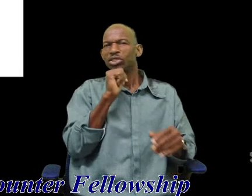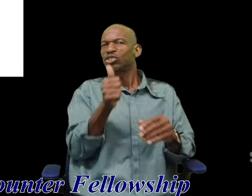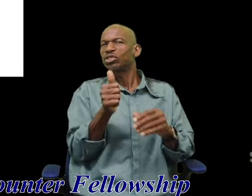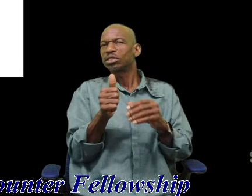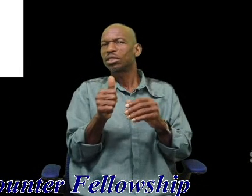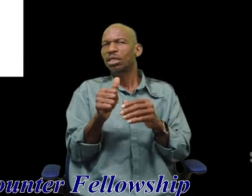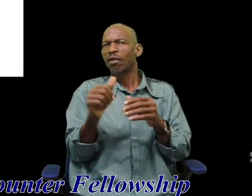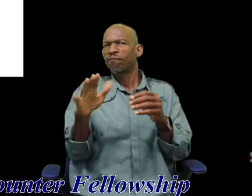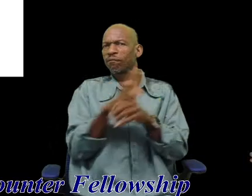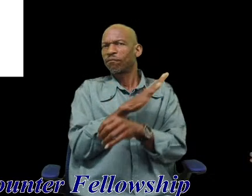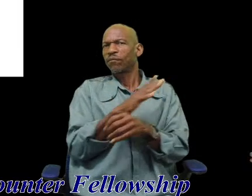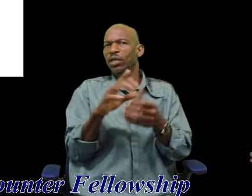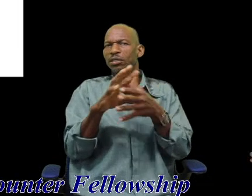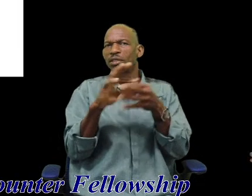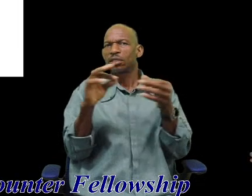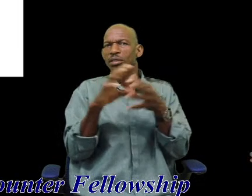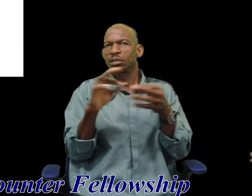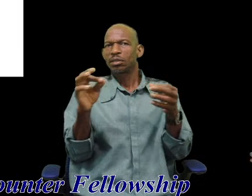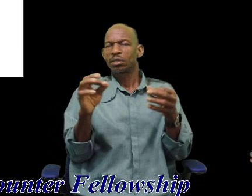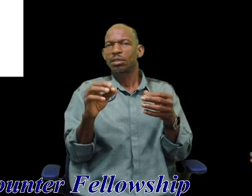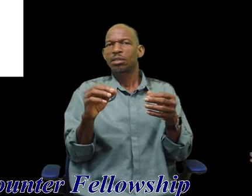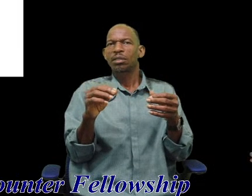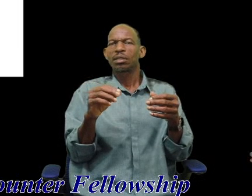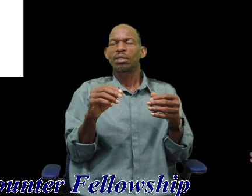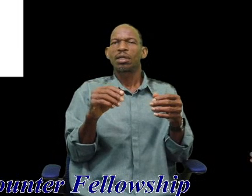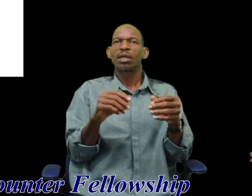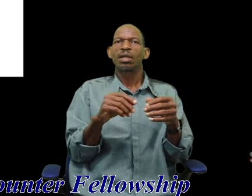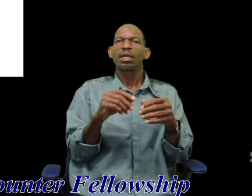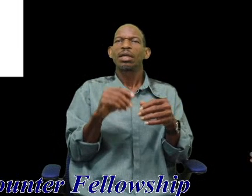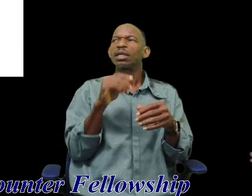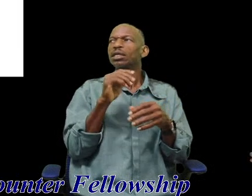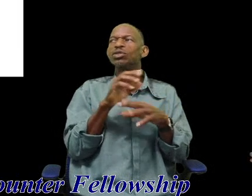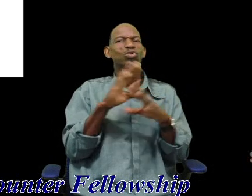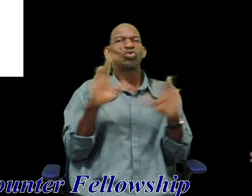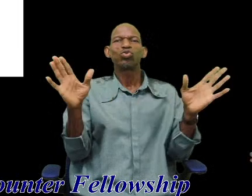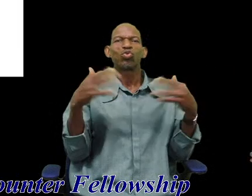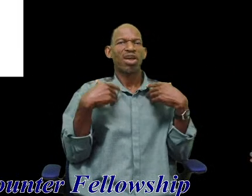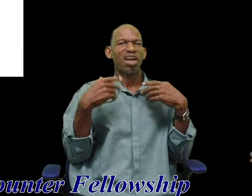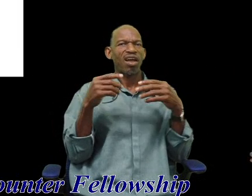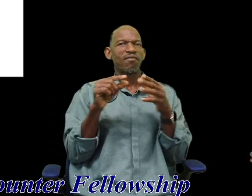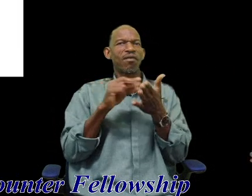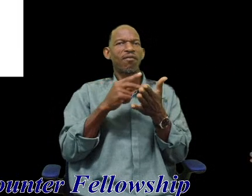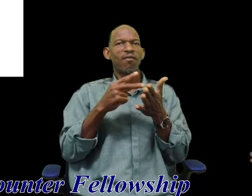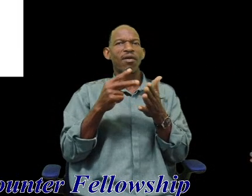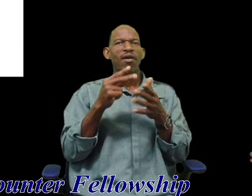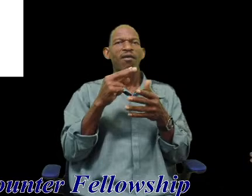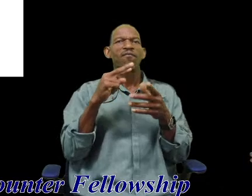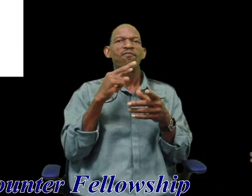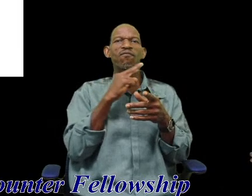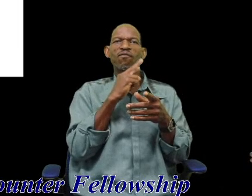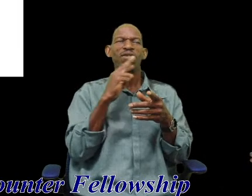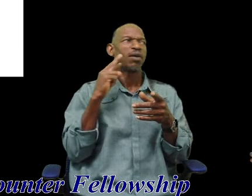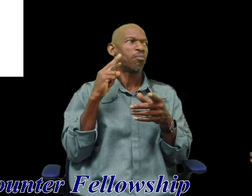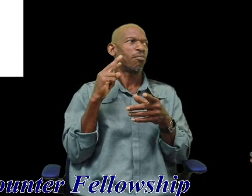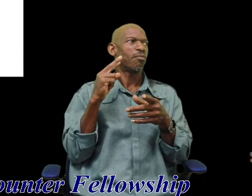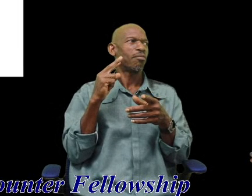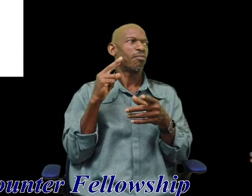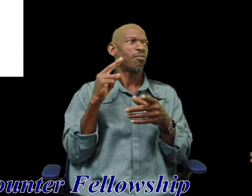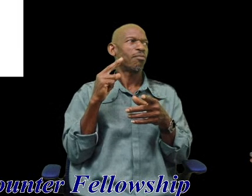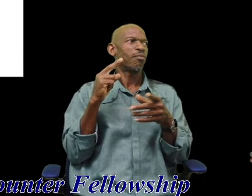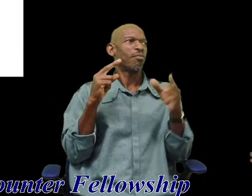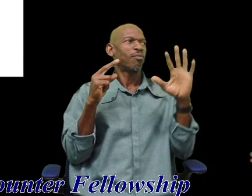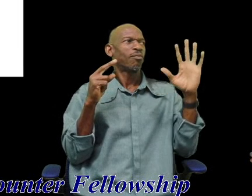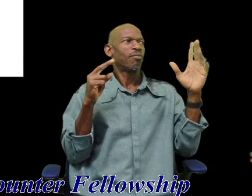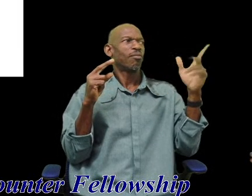right? Because every sentence must have a verb. So it did not, we have not finished this sentence at all. This B